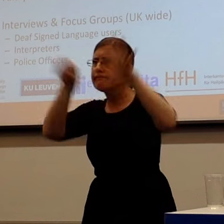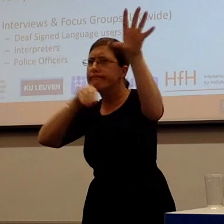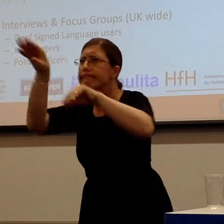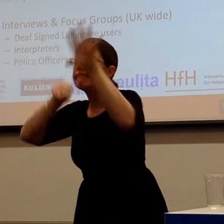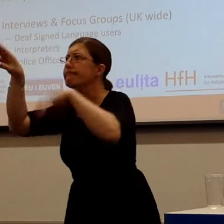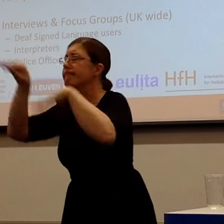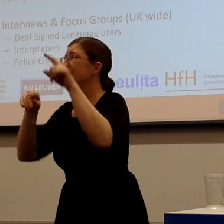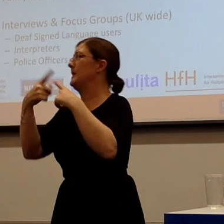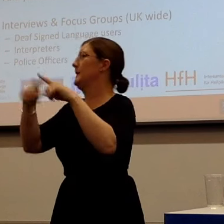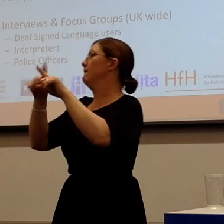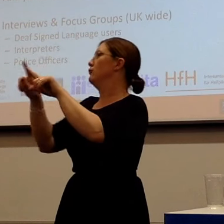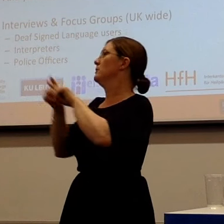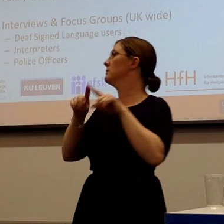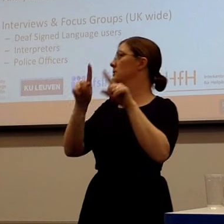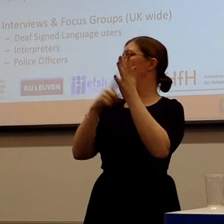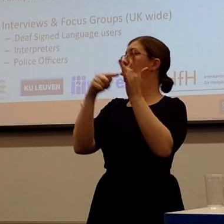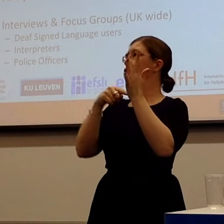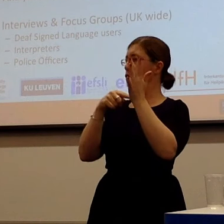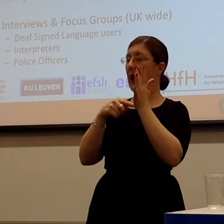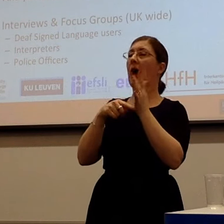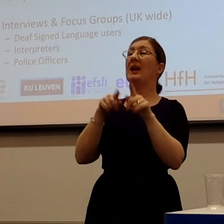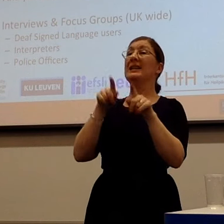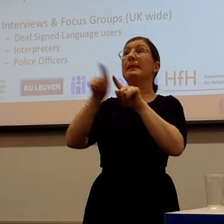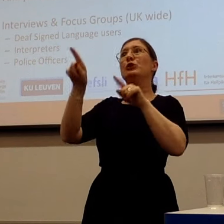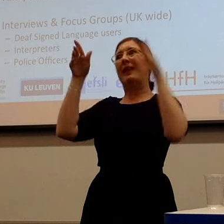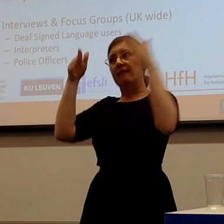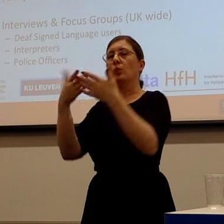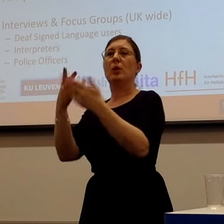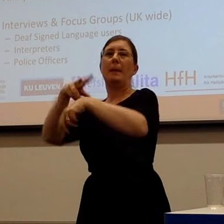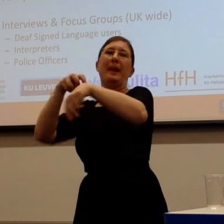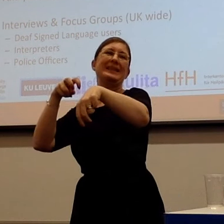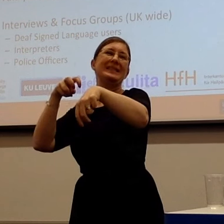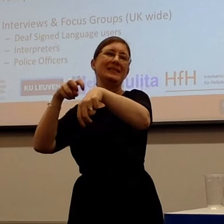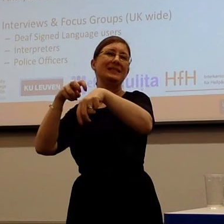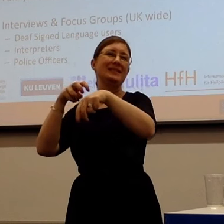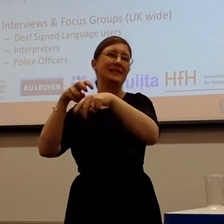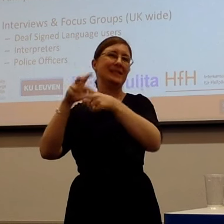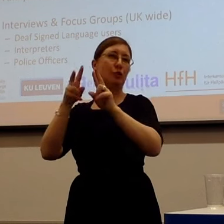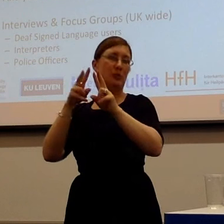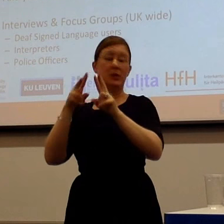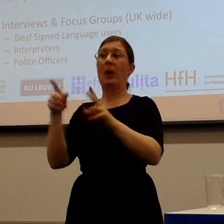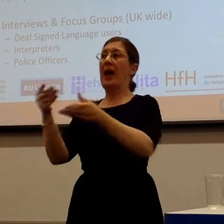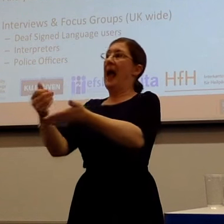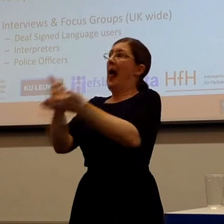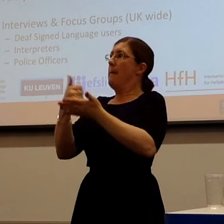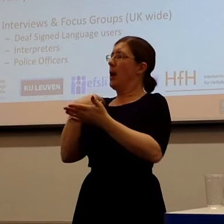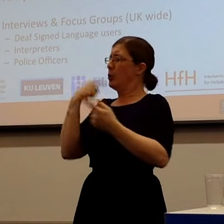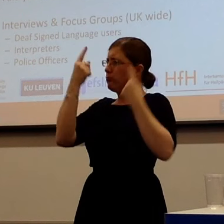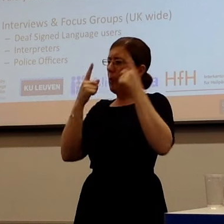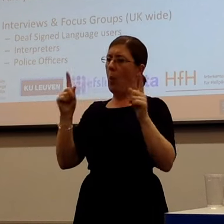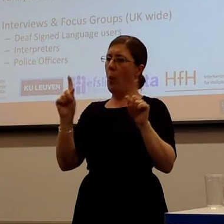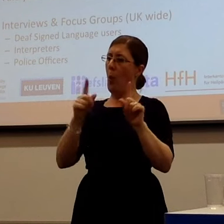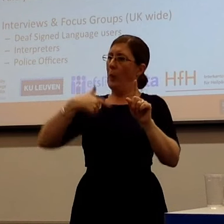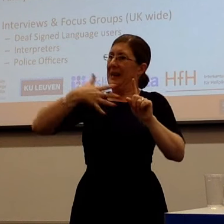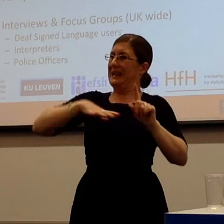interpreters. So we collected all the different types of published research, but specific to police interpreting. So let's